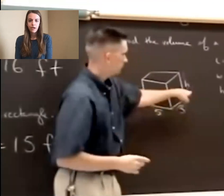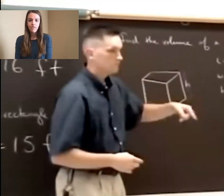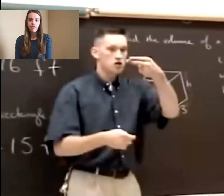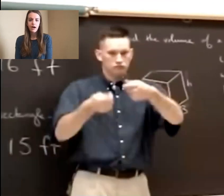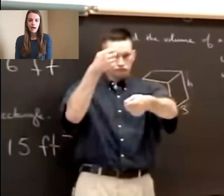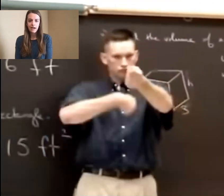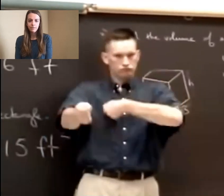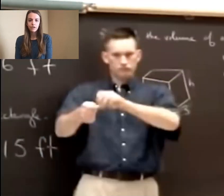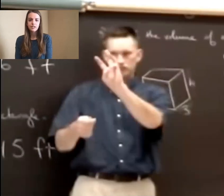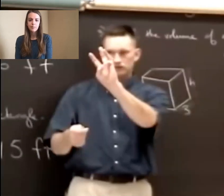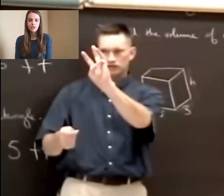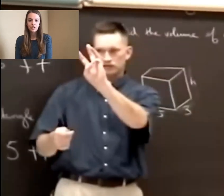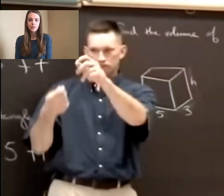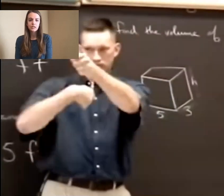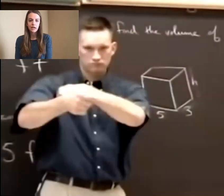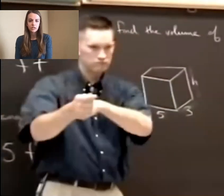And then the height, we're going to substitute with 6.